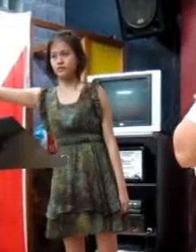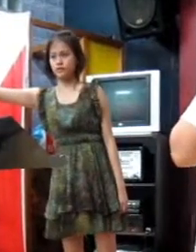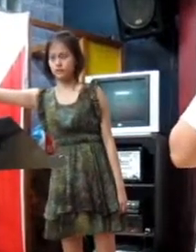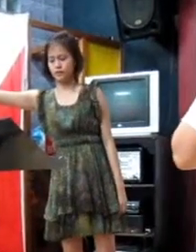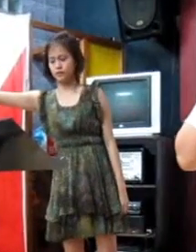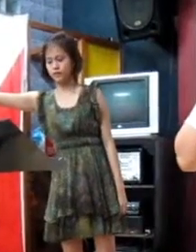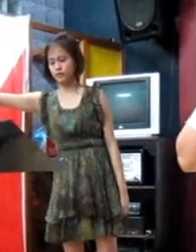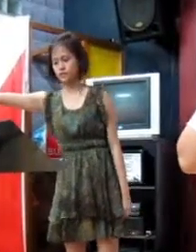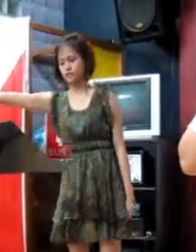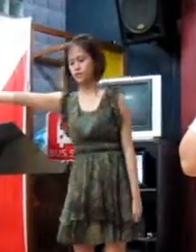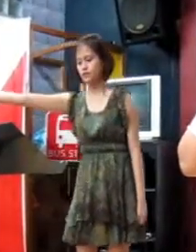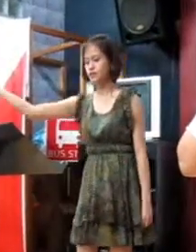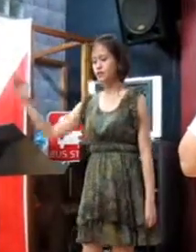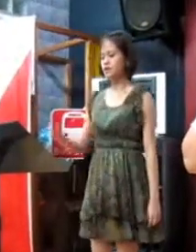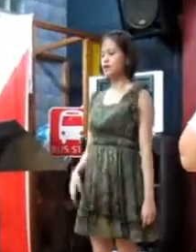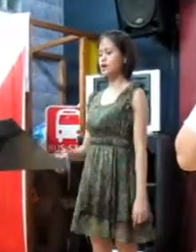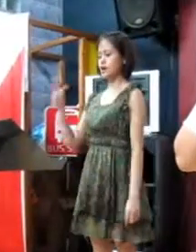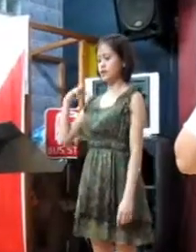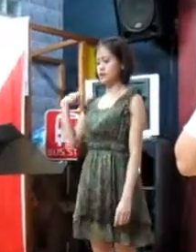Jeneline Ocate.